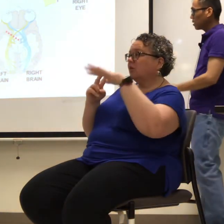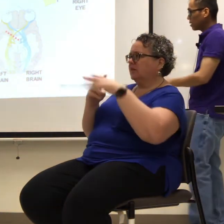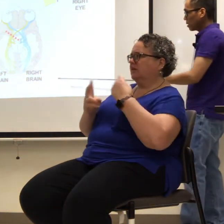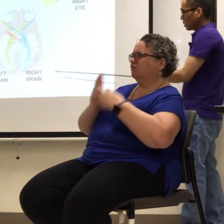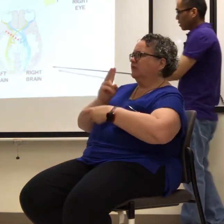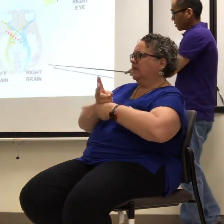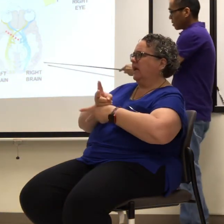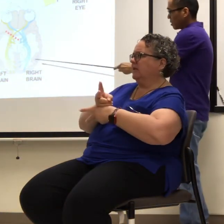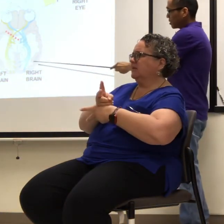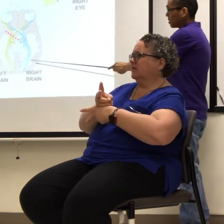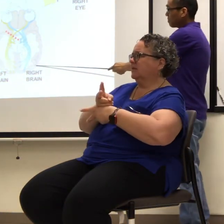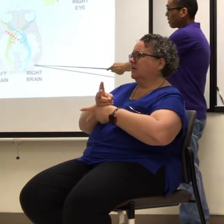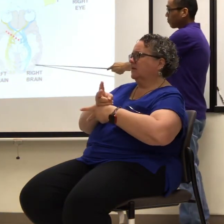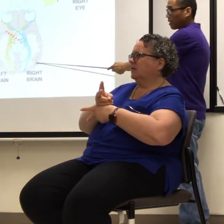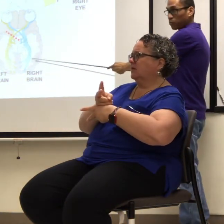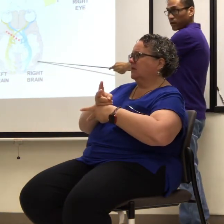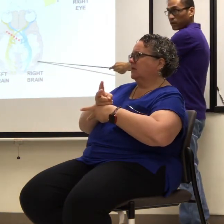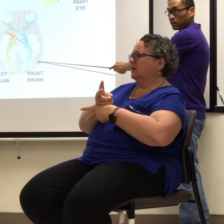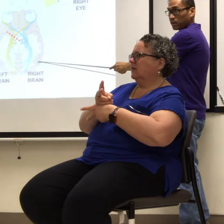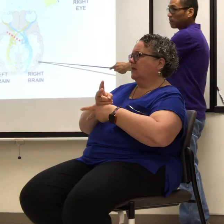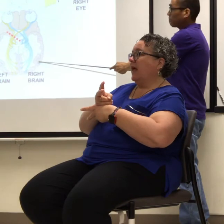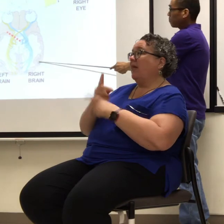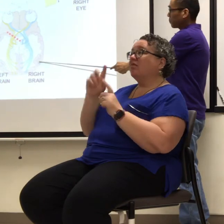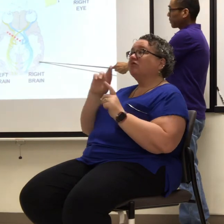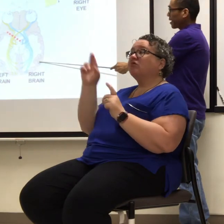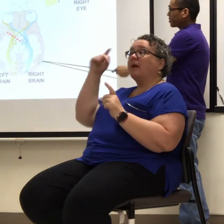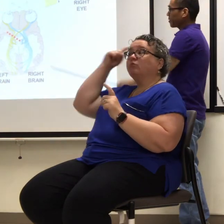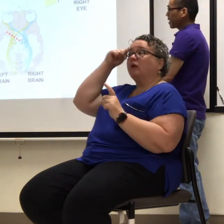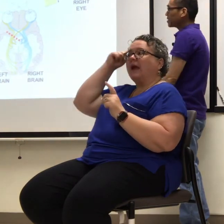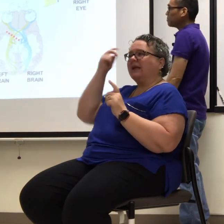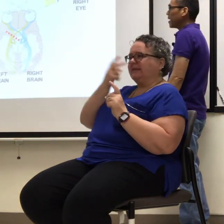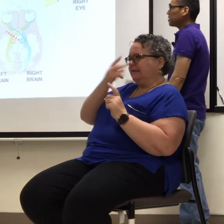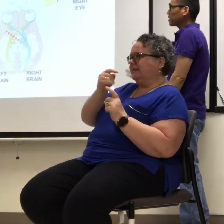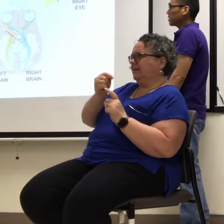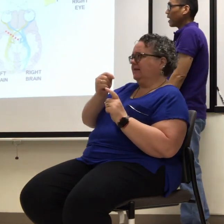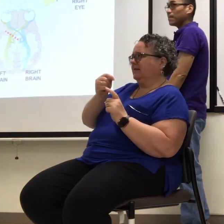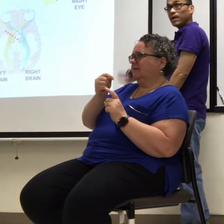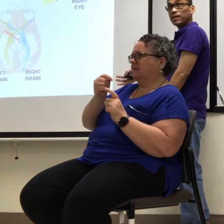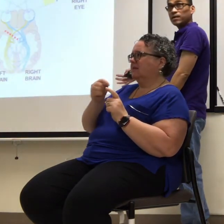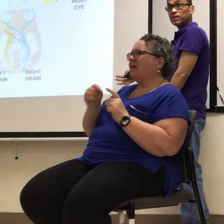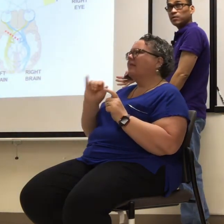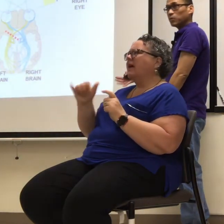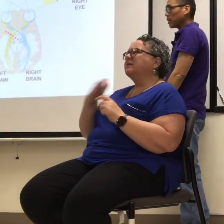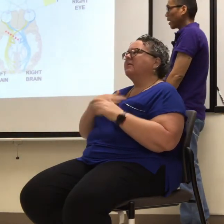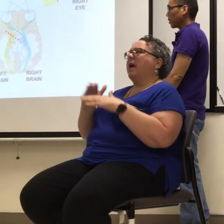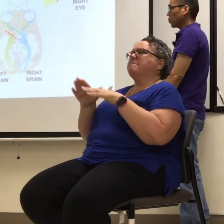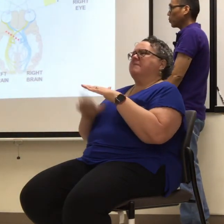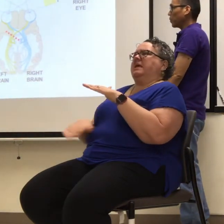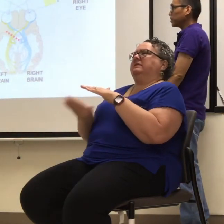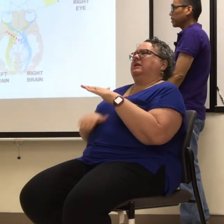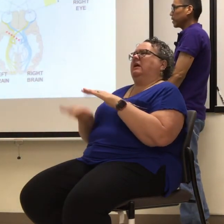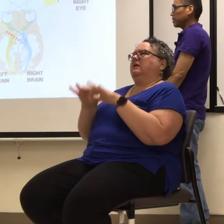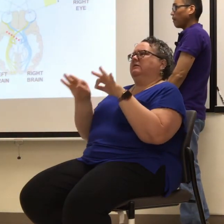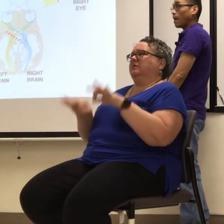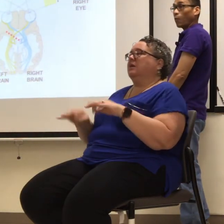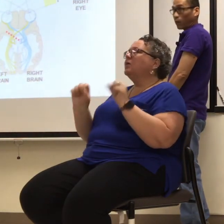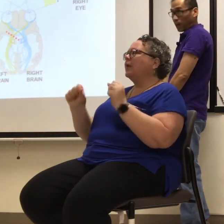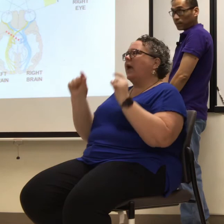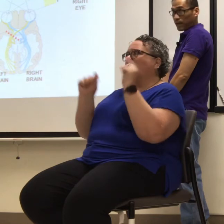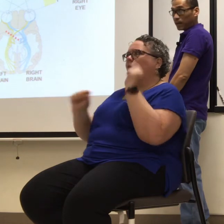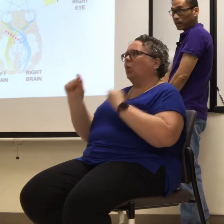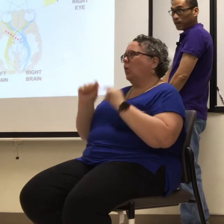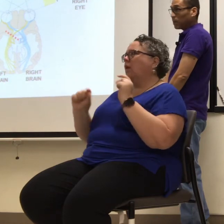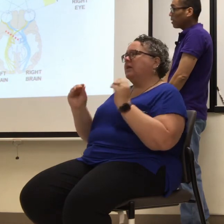retained, seen by the right brain. Okay, so that's as basic as I make it. You can kind of Google this, it gets a lot